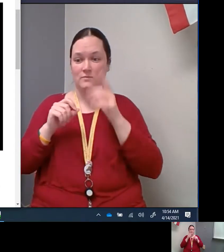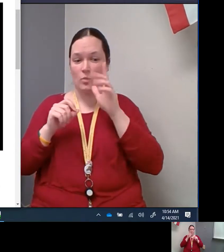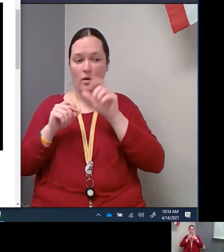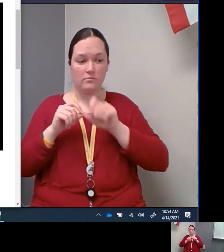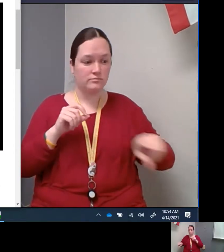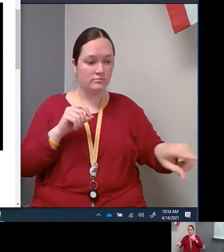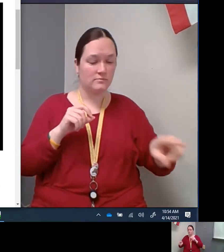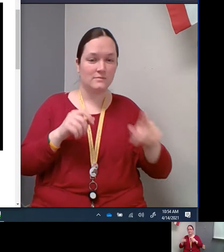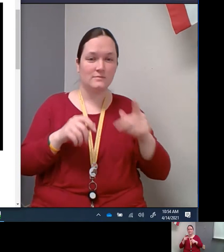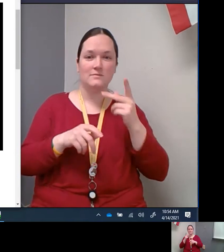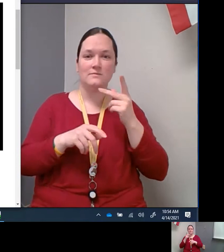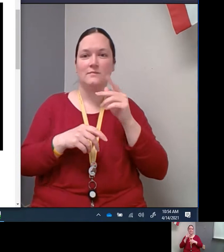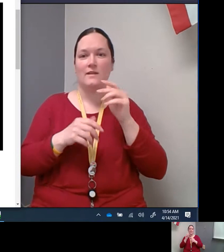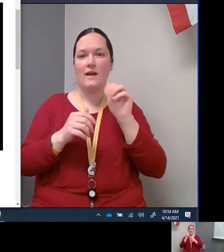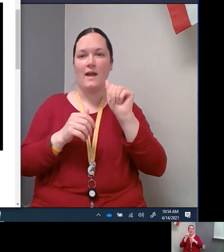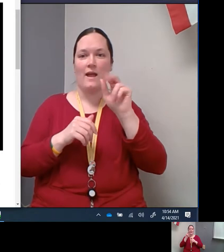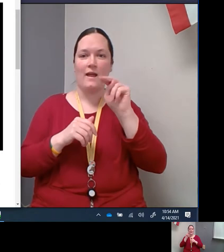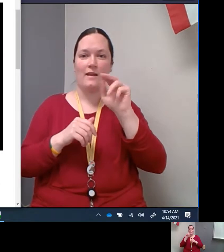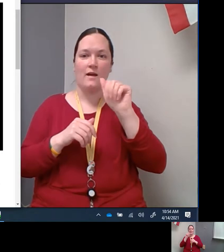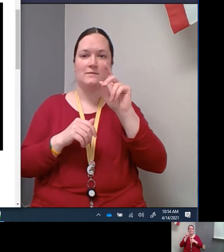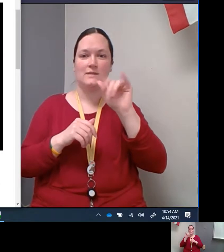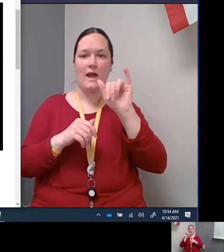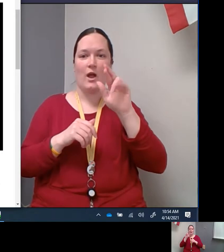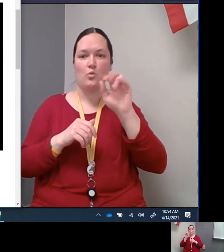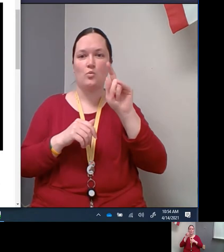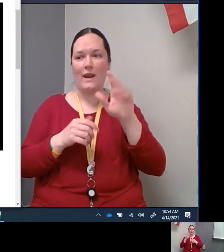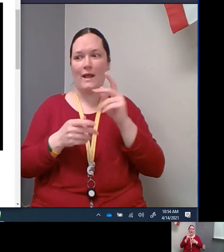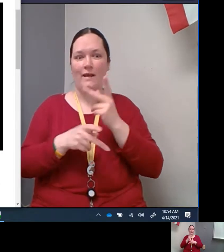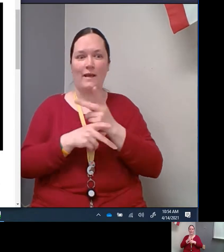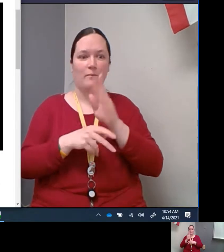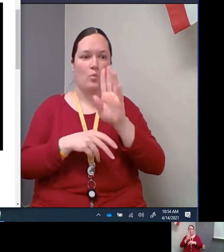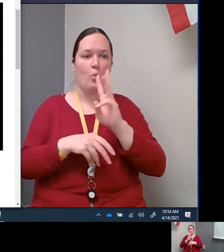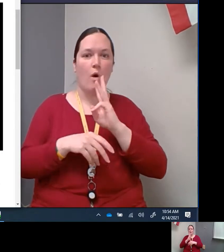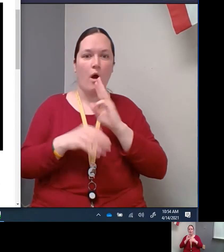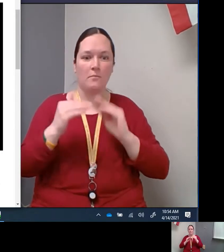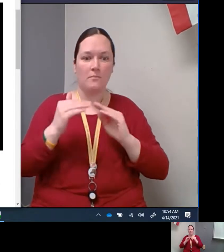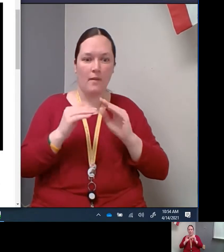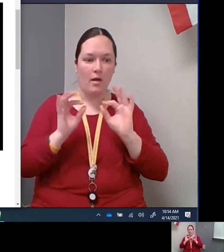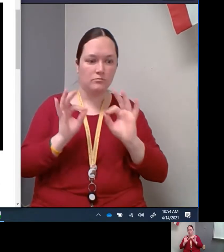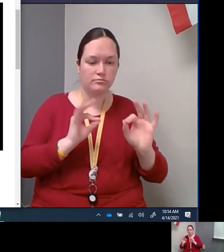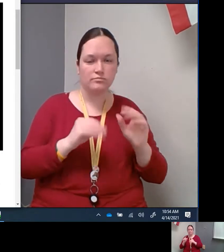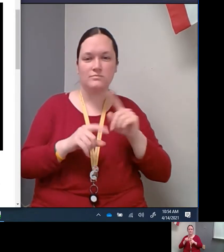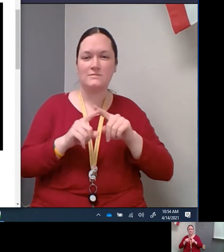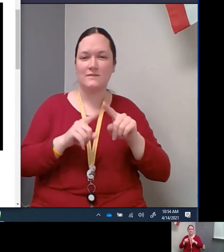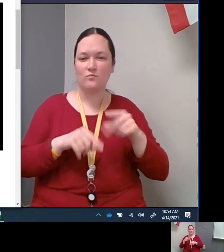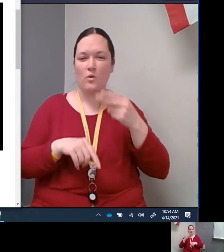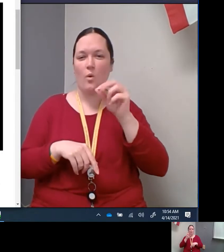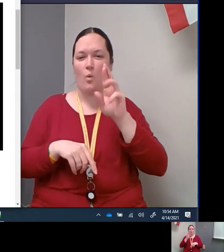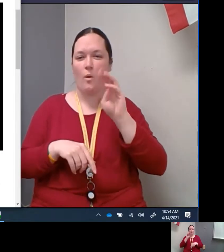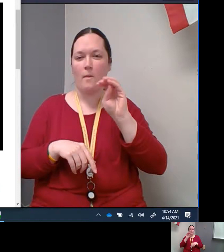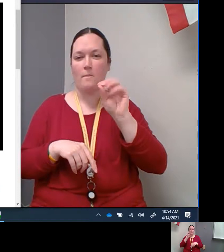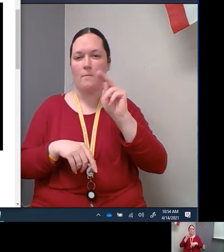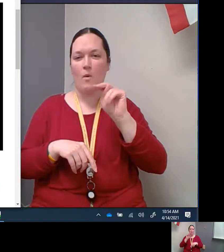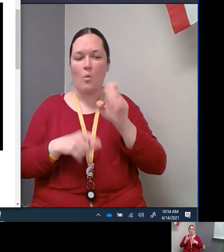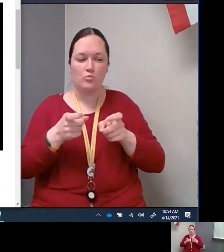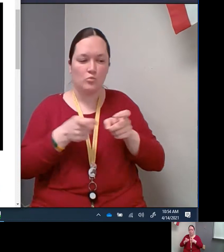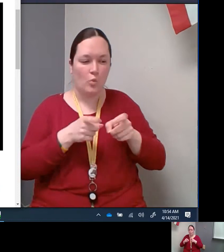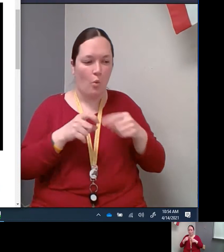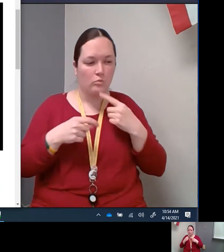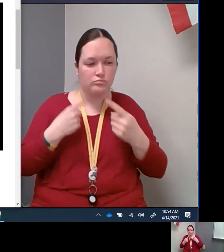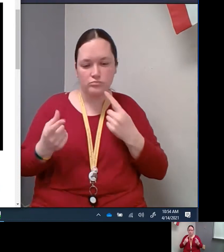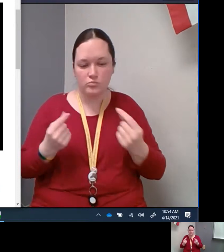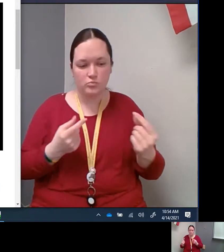antidiuretic hormone that keeps your water balance the same. Oxytocin would be another important hormone that comes out of there. If we keep moving up, then we get to the